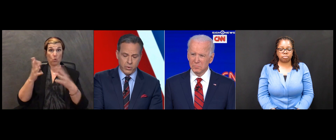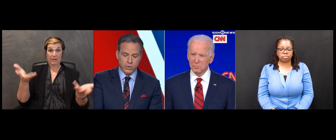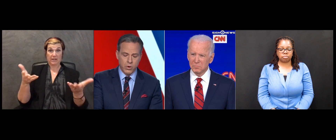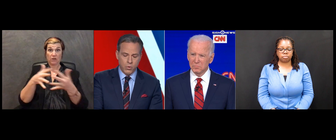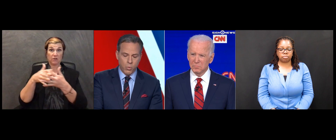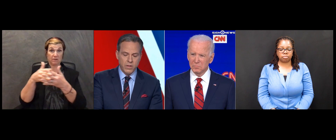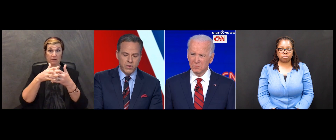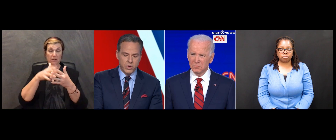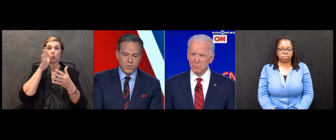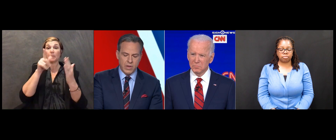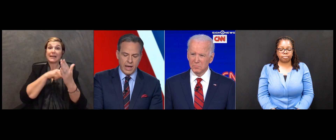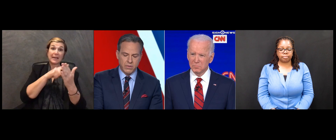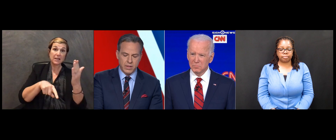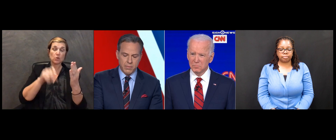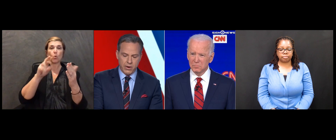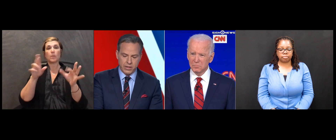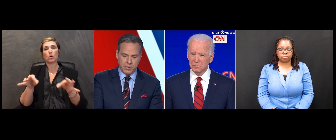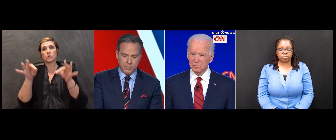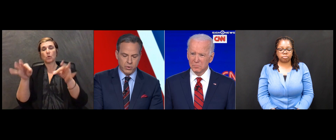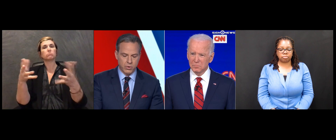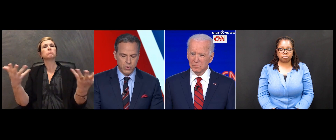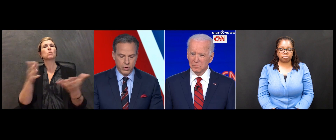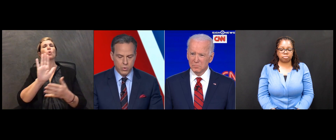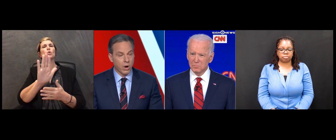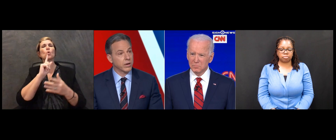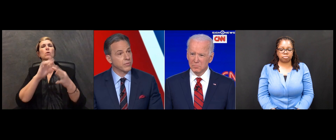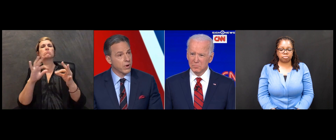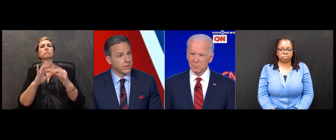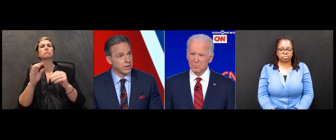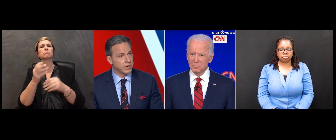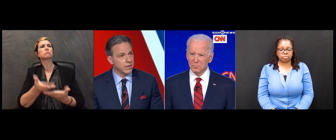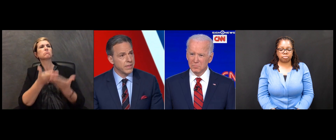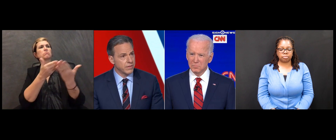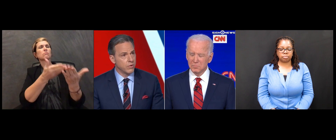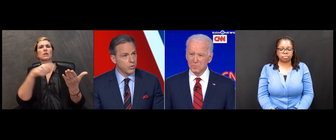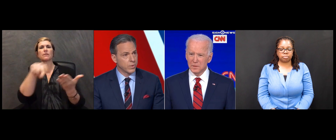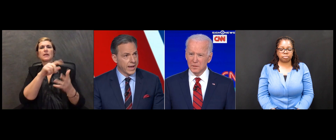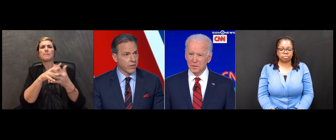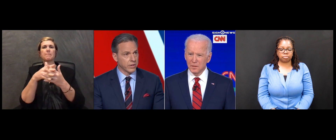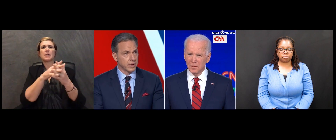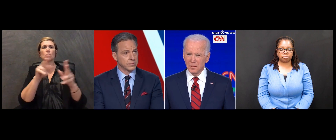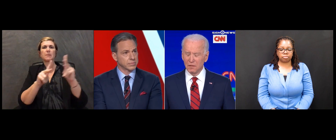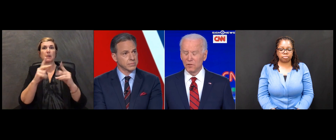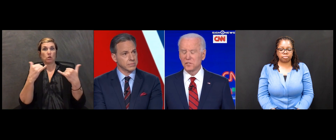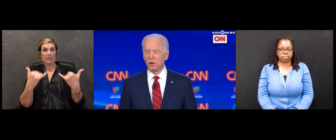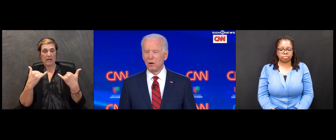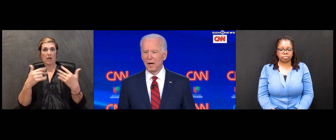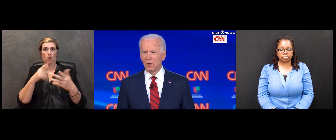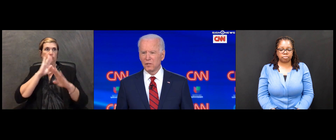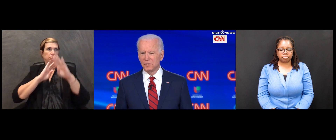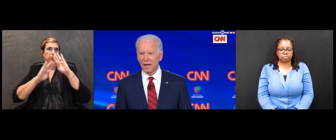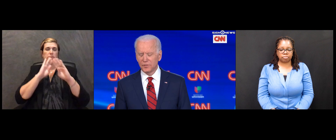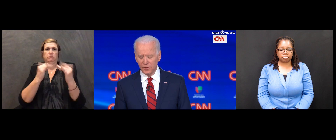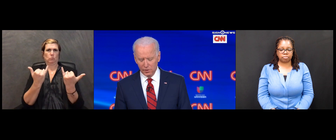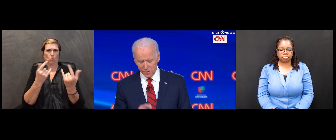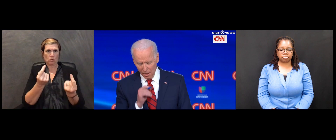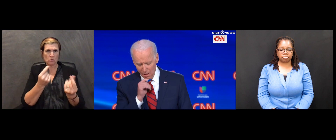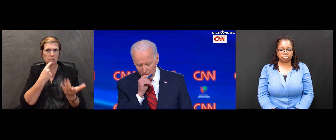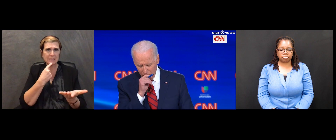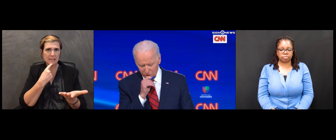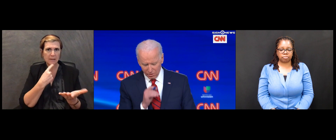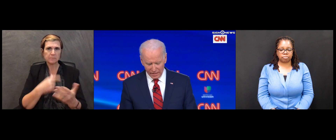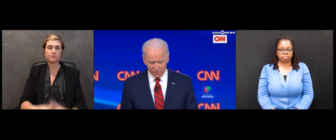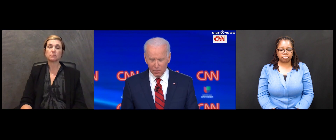or postponed. What do you say to the American people who are confronting this new reality? First of all, my heart goes out to